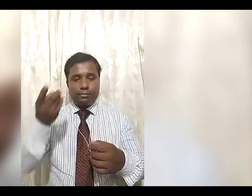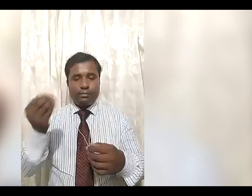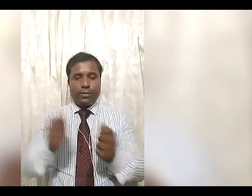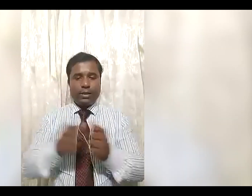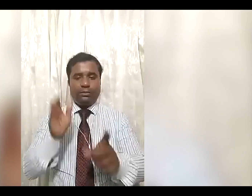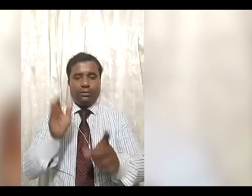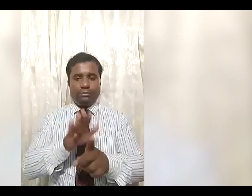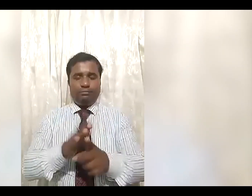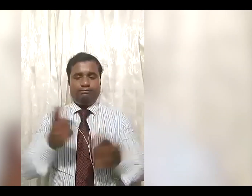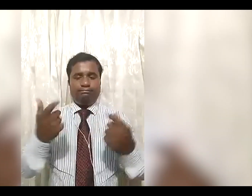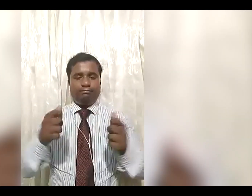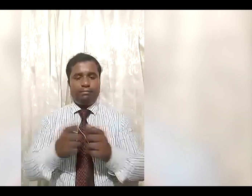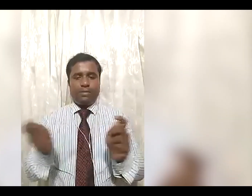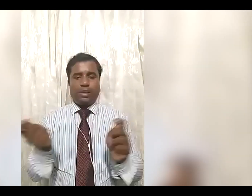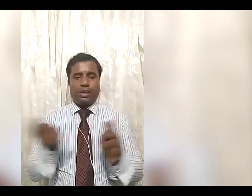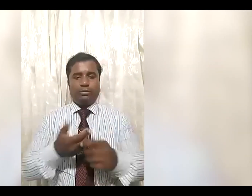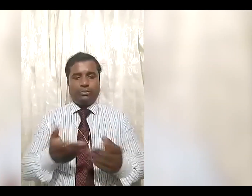women and girls?